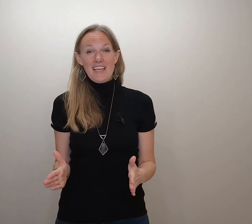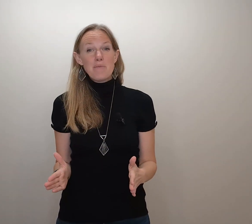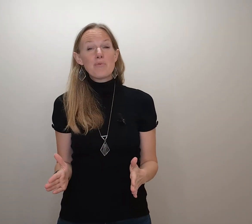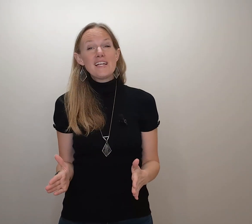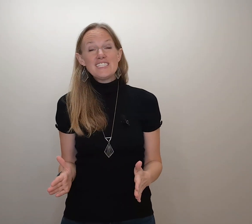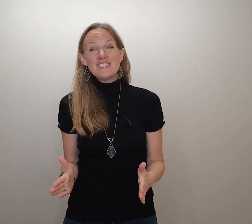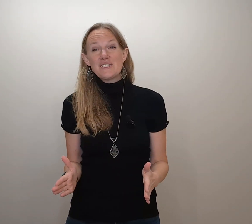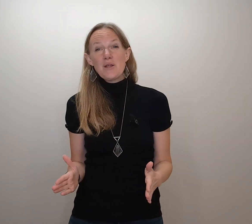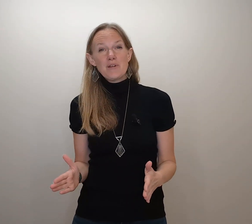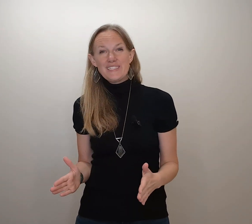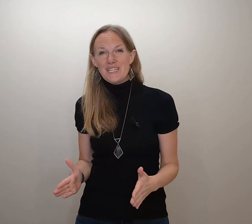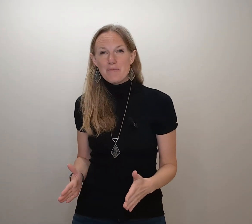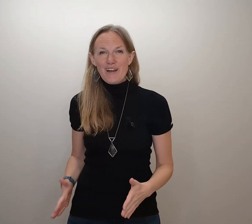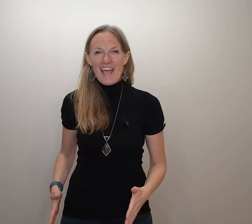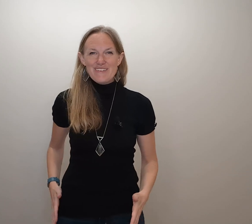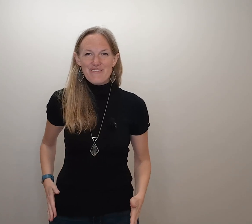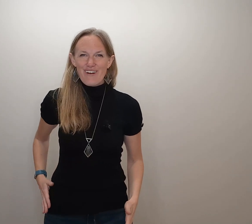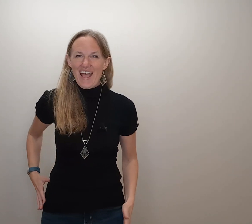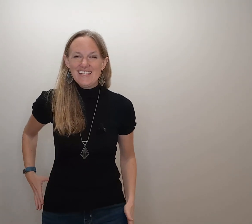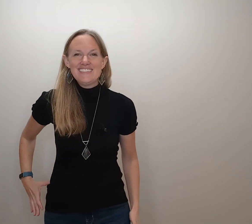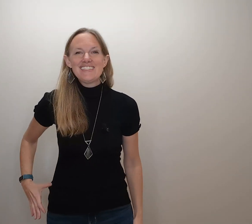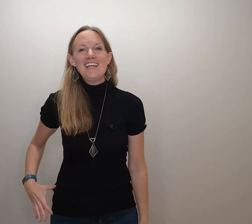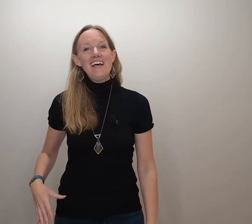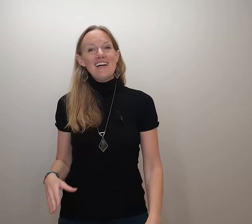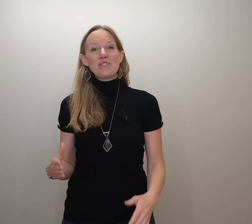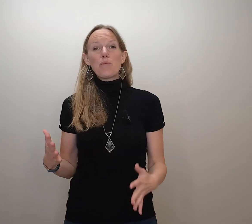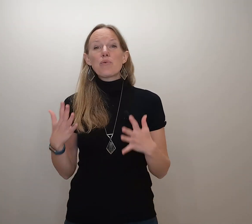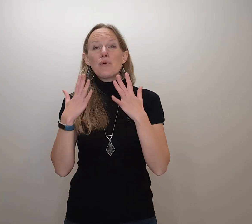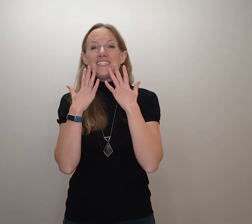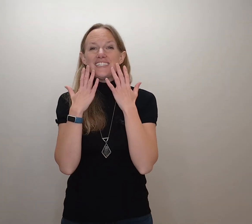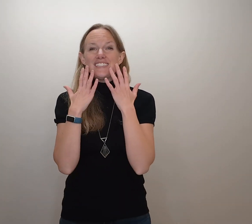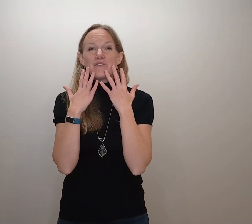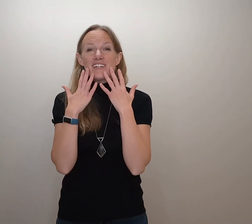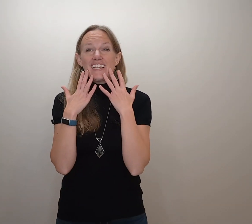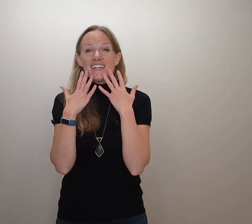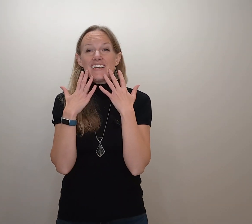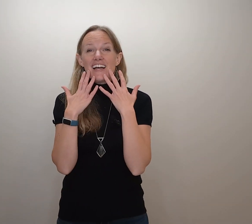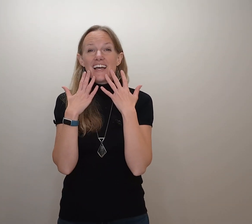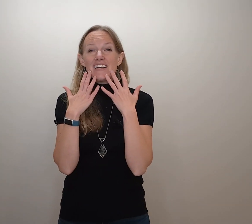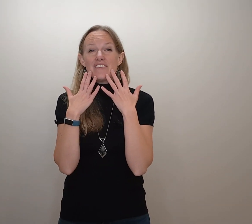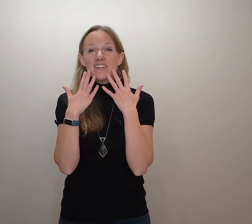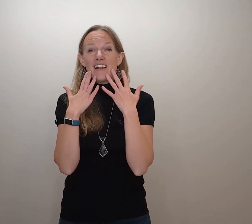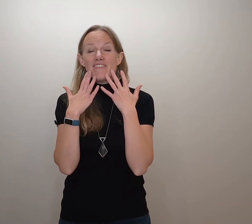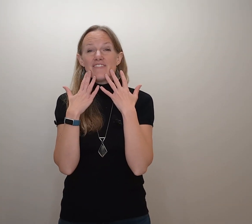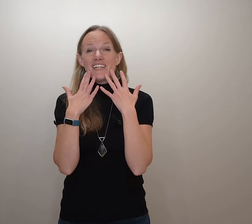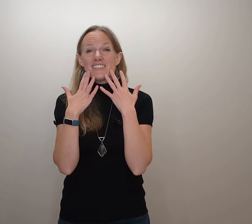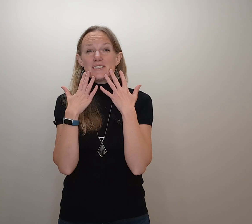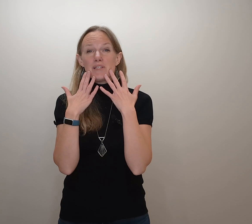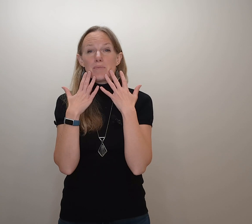then precious, Redeemer, and friend. So precious. So for here, you kind of have your fingers split